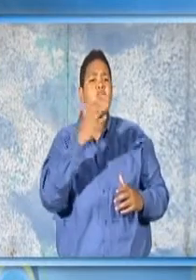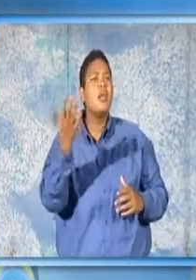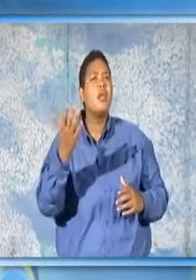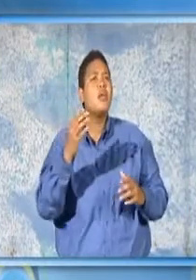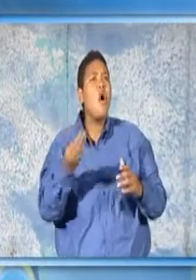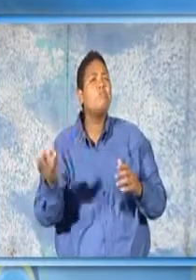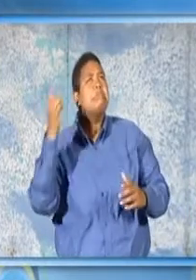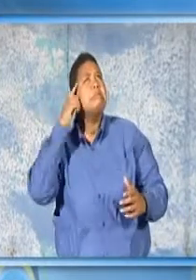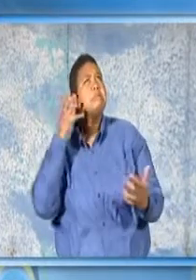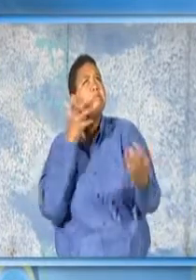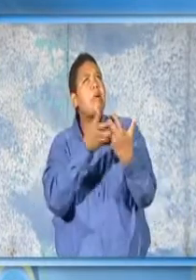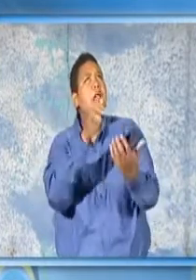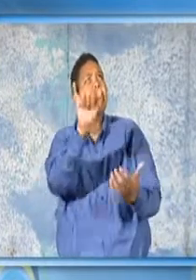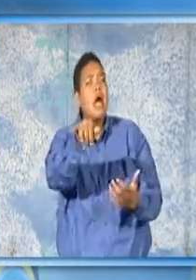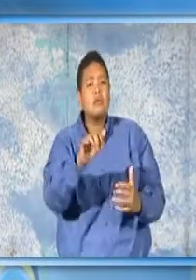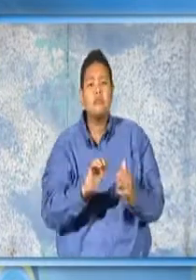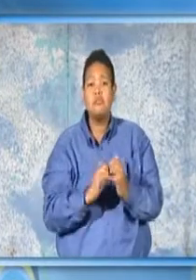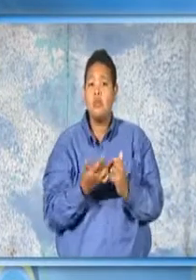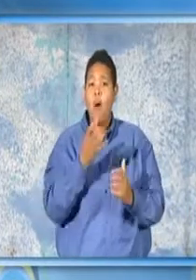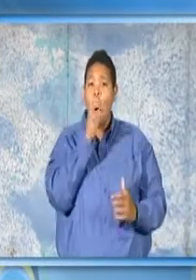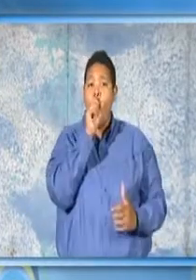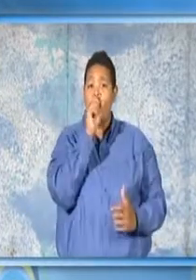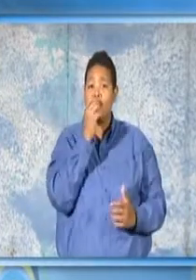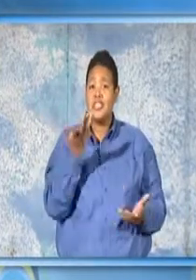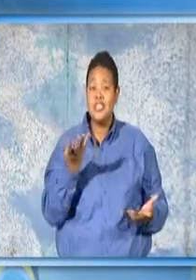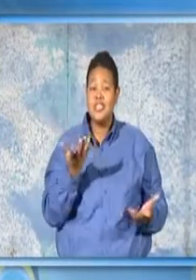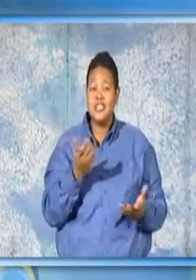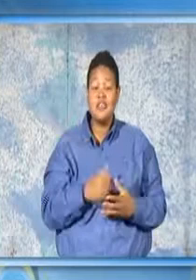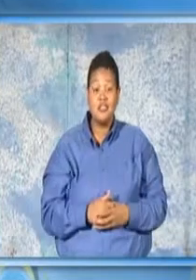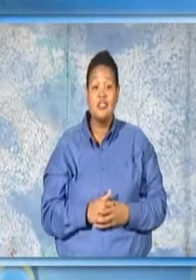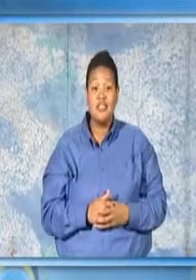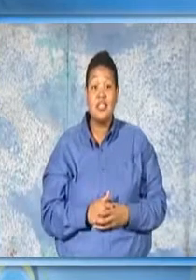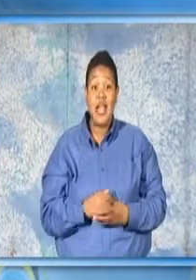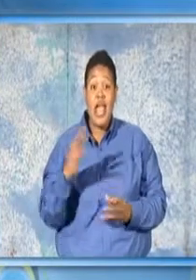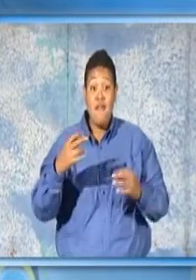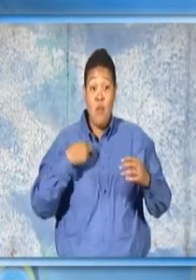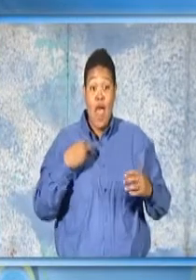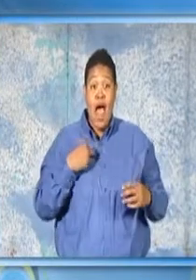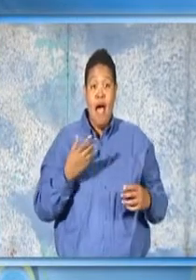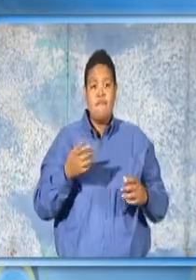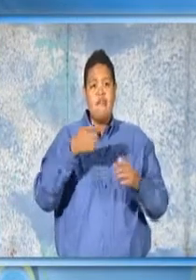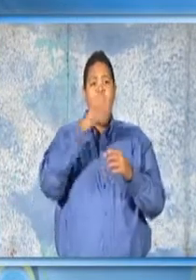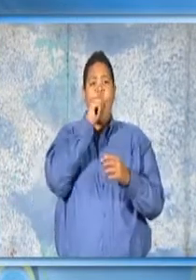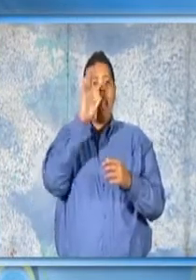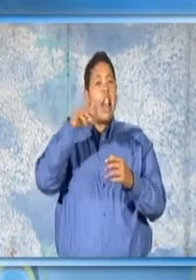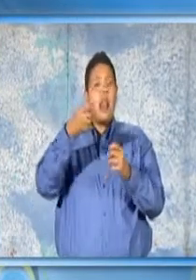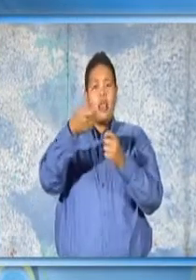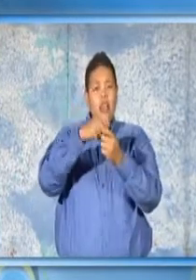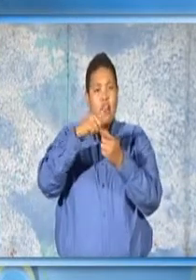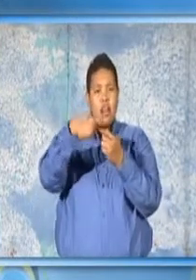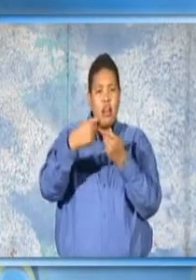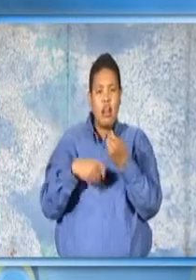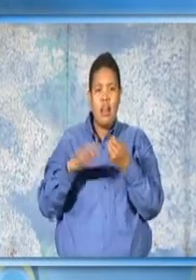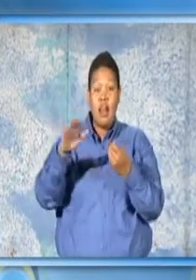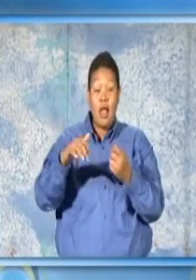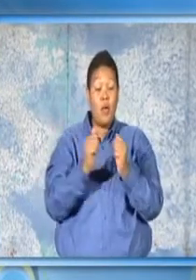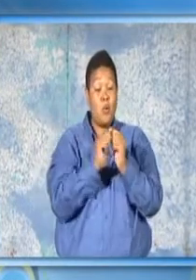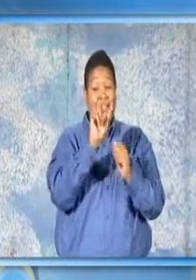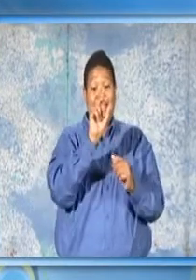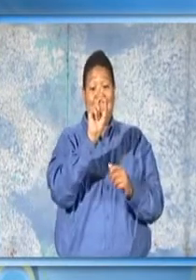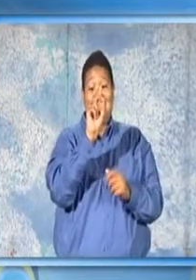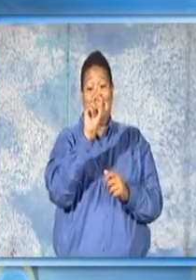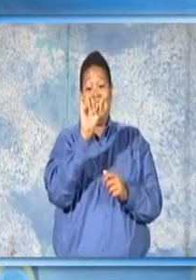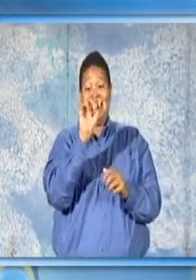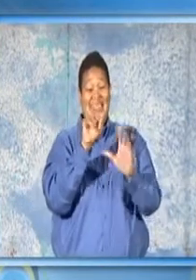spherical? How about an orange? If we have an unpeeled orange with a diameter of 7